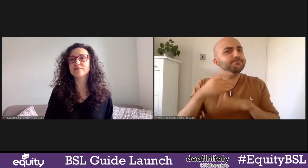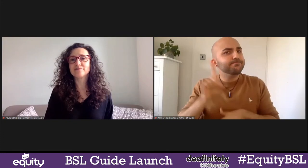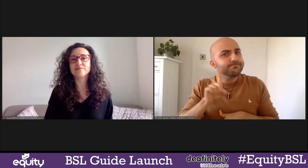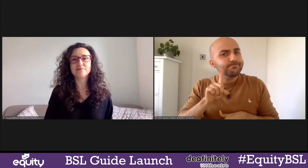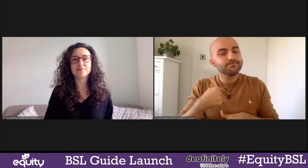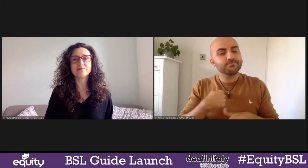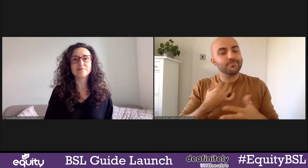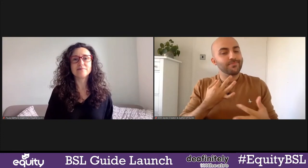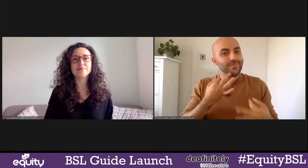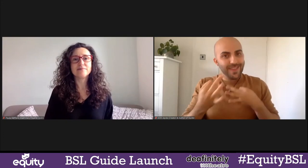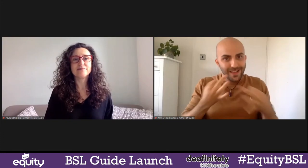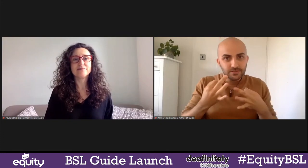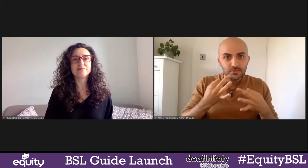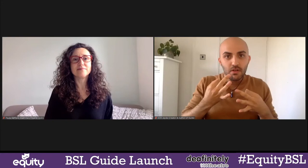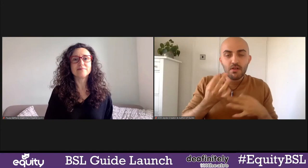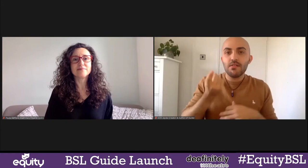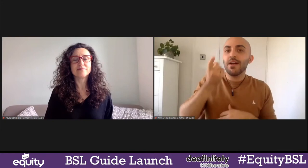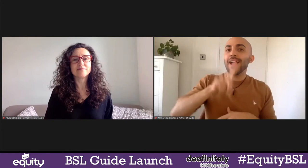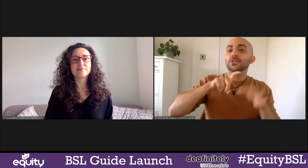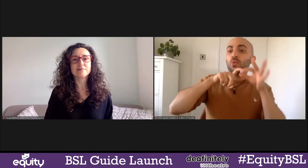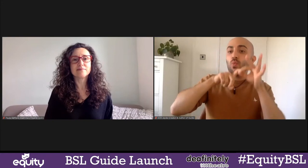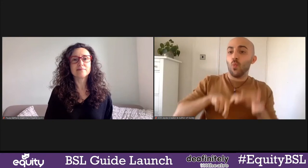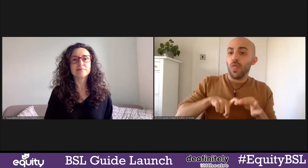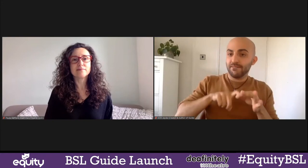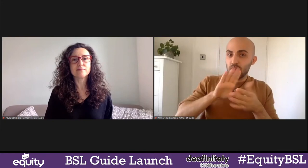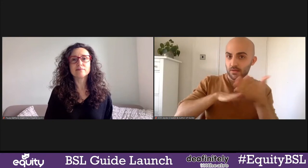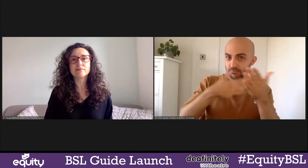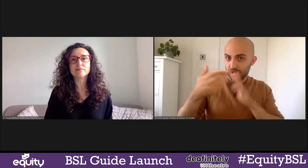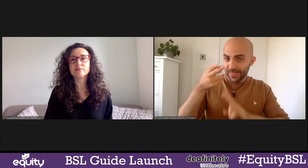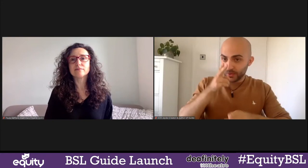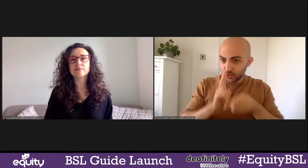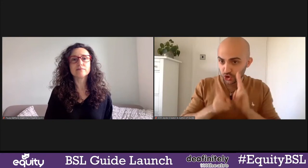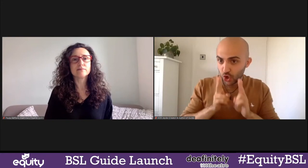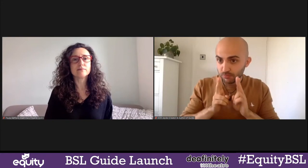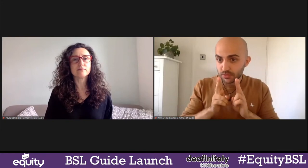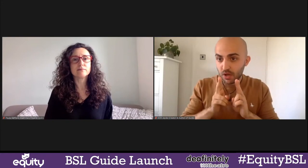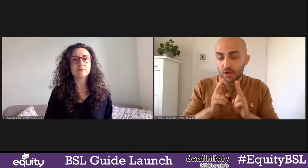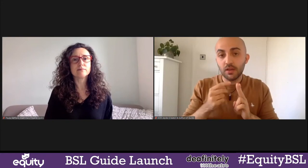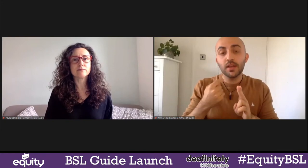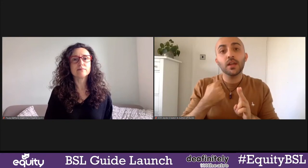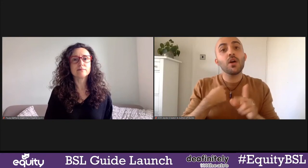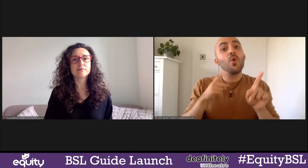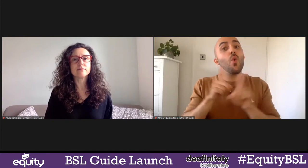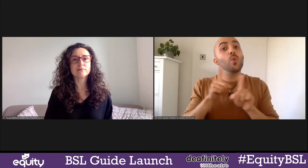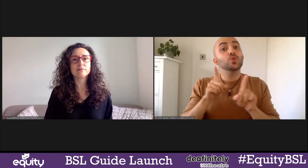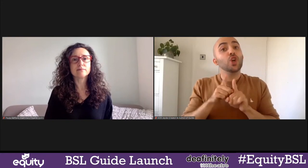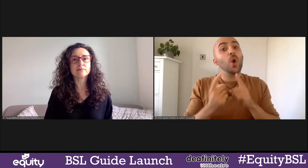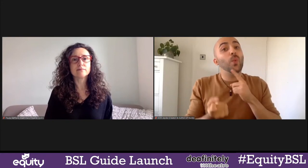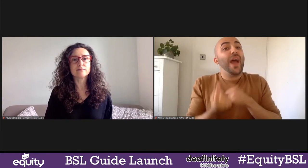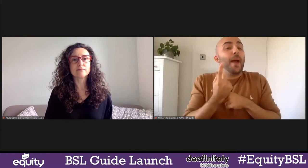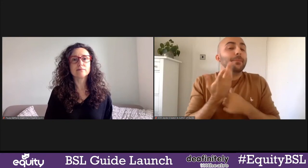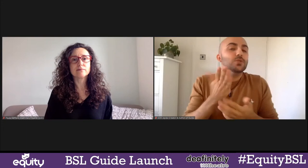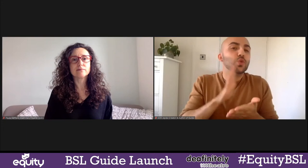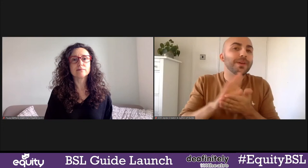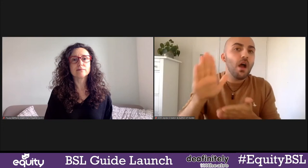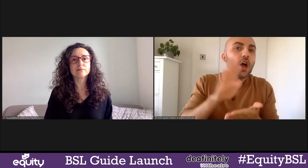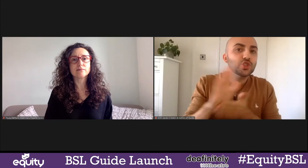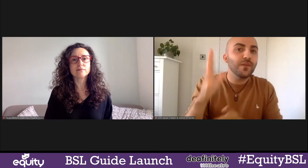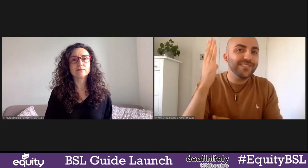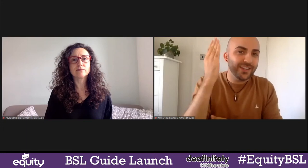of this guide. I'm an actor and I'm a qualified sign language interpreter. And I